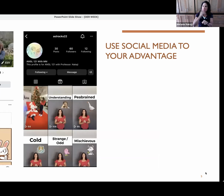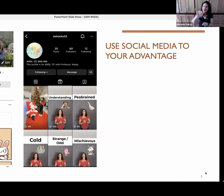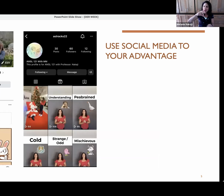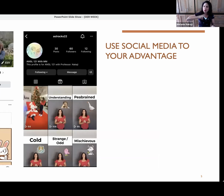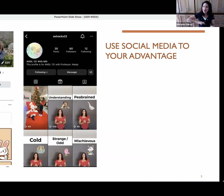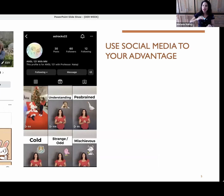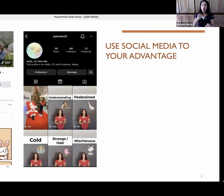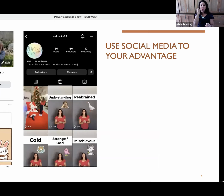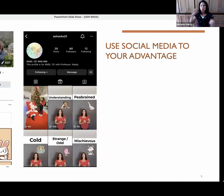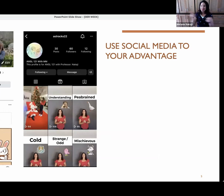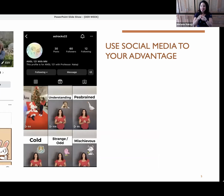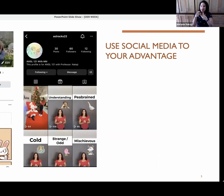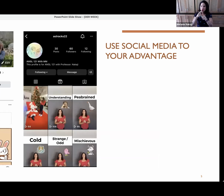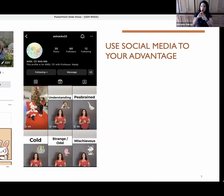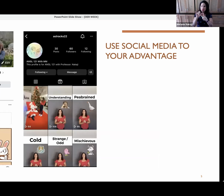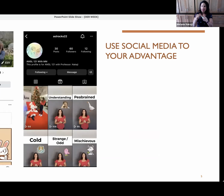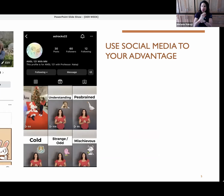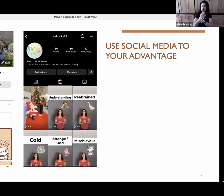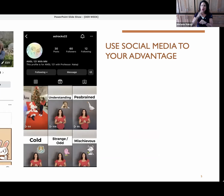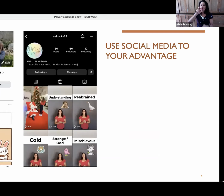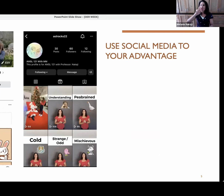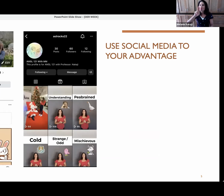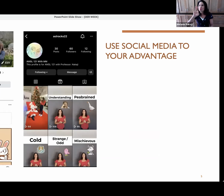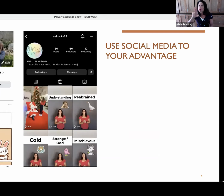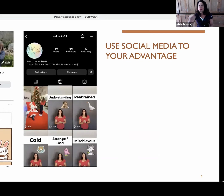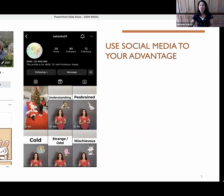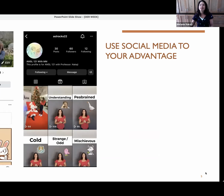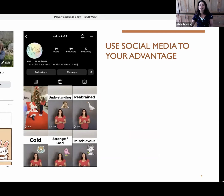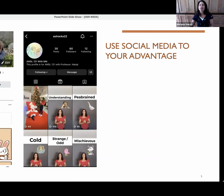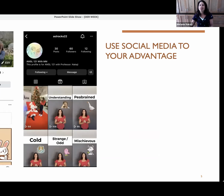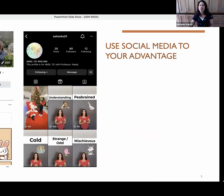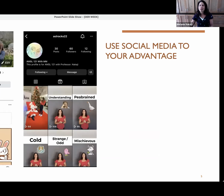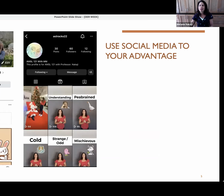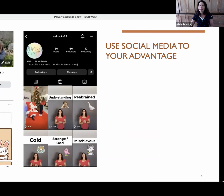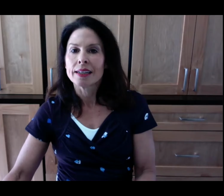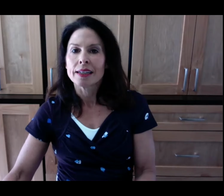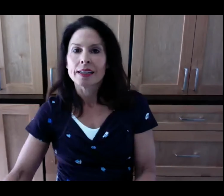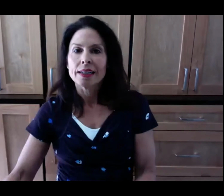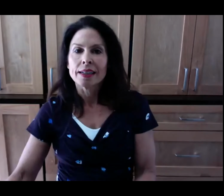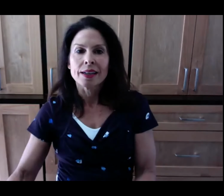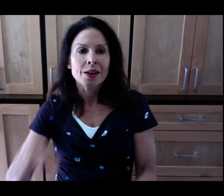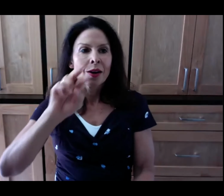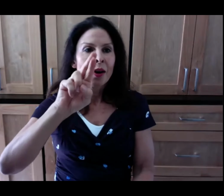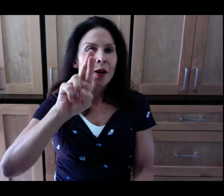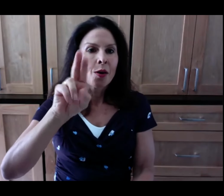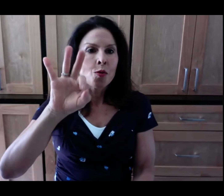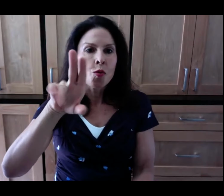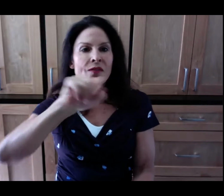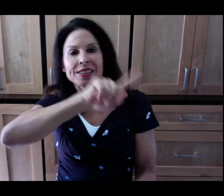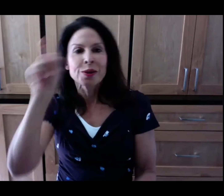Social media, how we can use social media to really benefit and you utilize to our, oh,